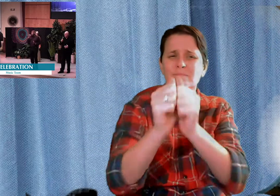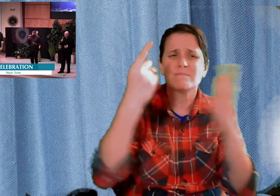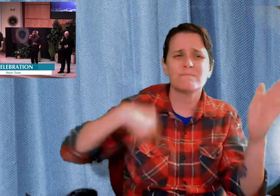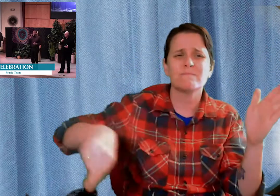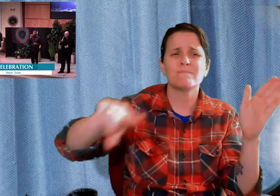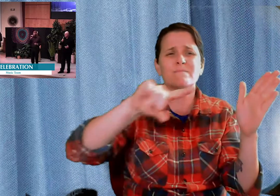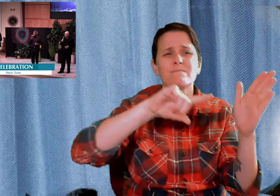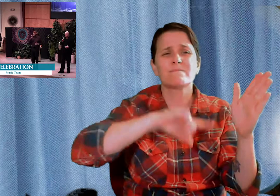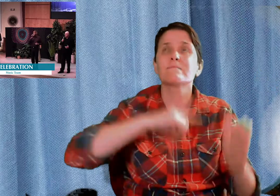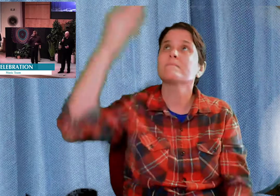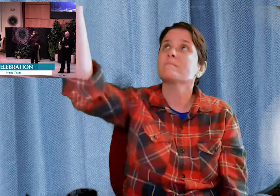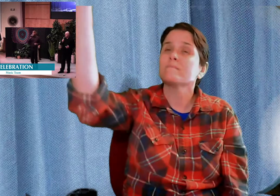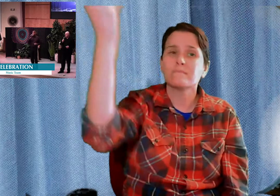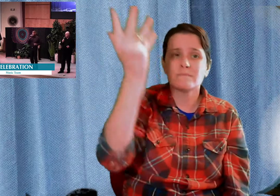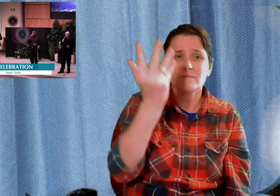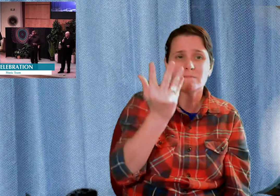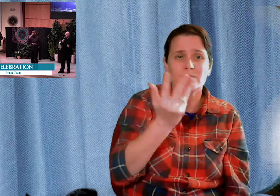I will sustain.